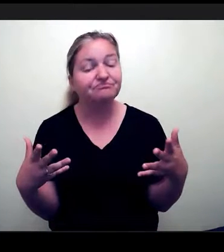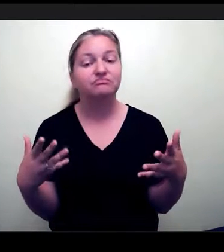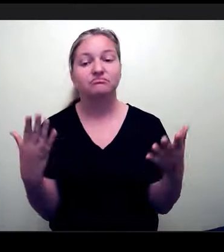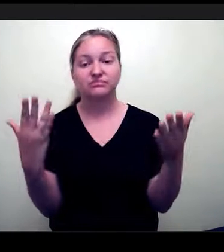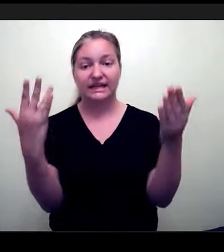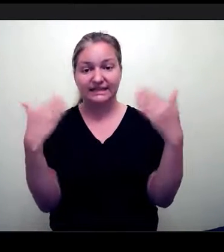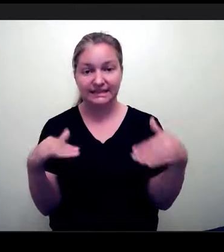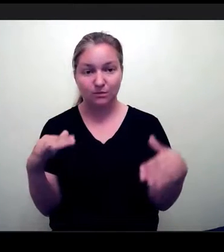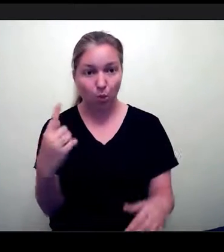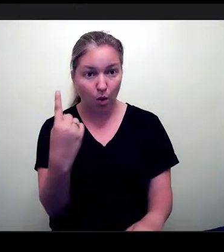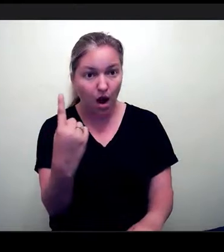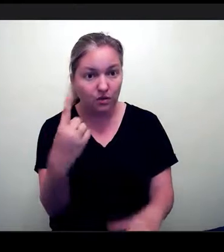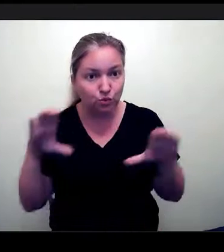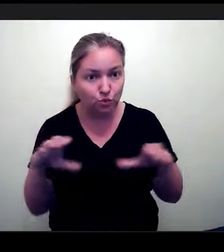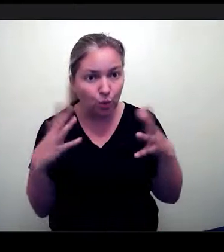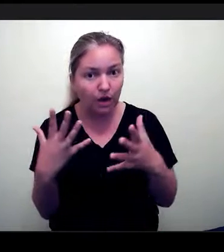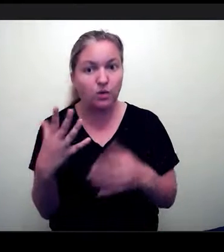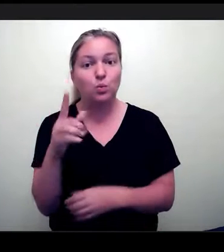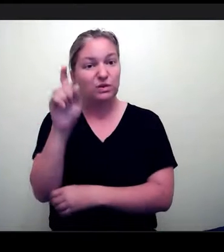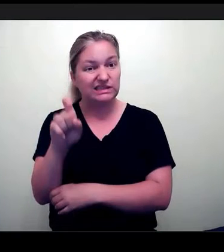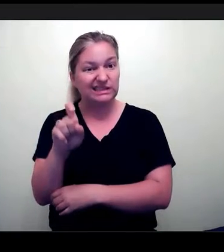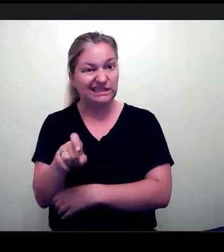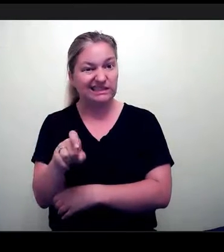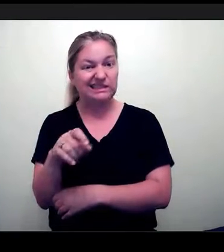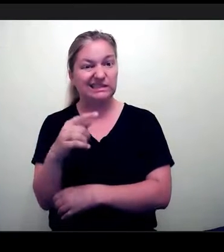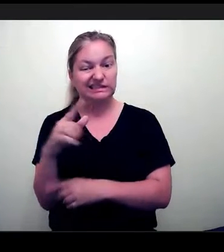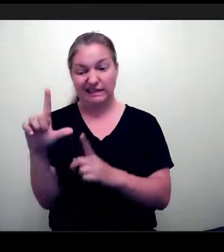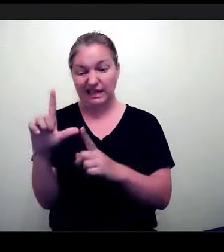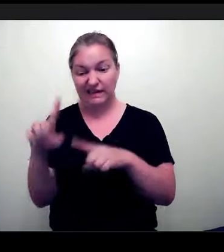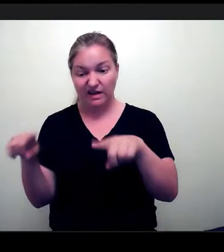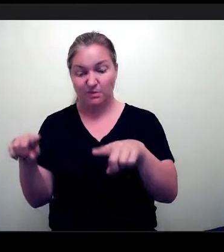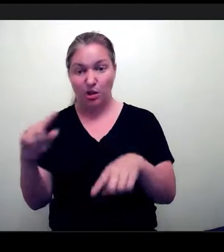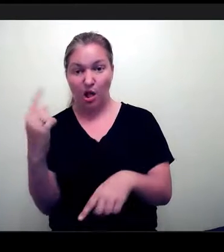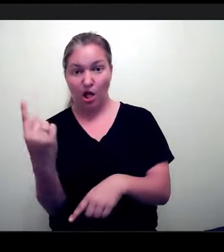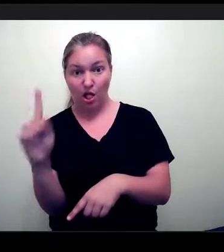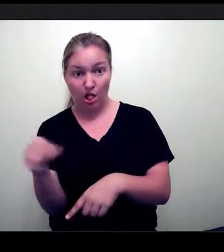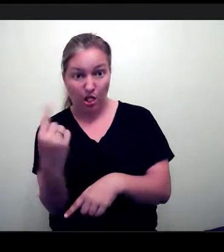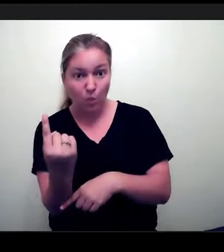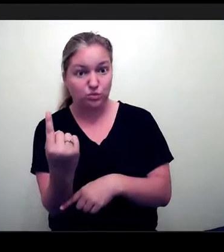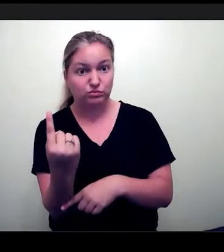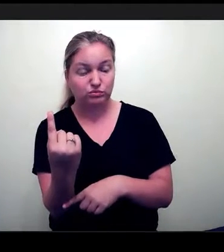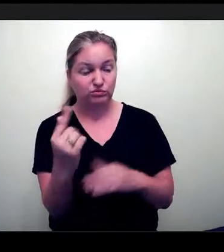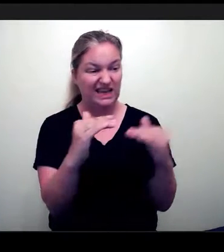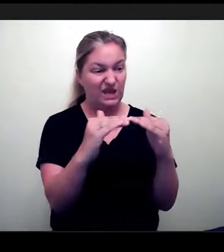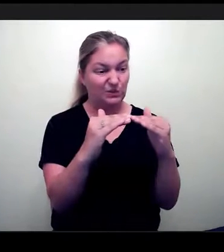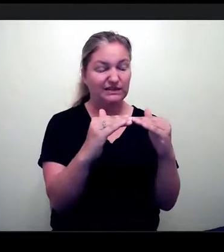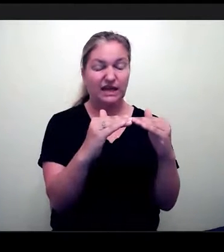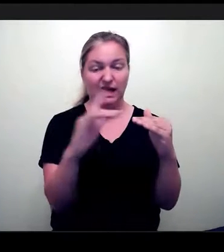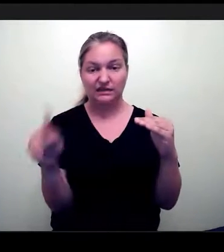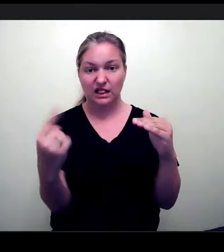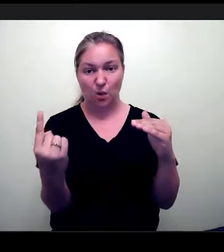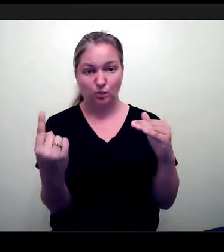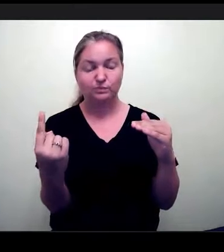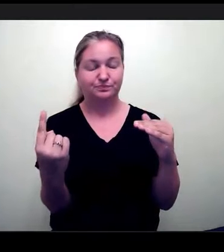step one, we need to get the variable on the side of the equal